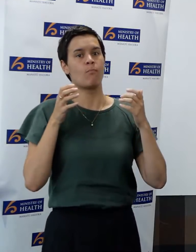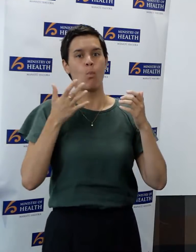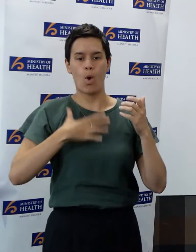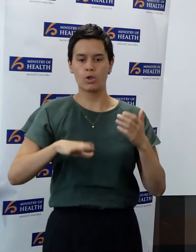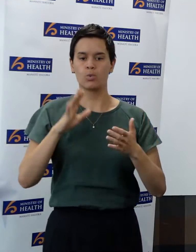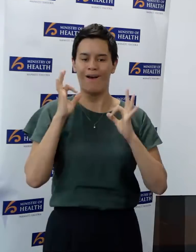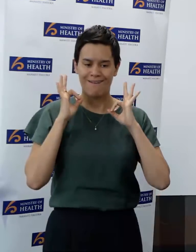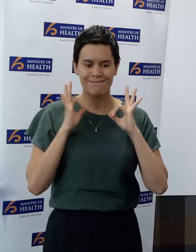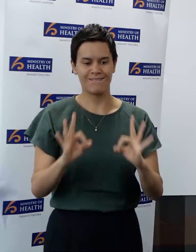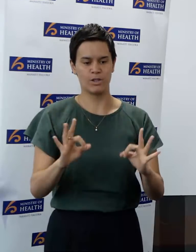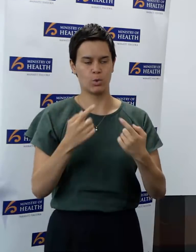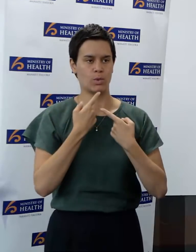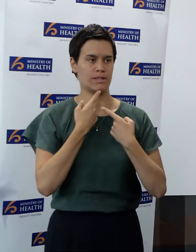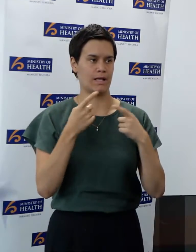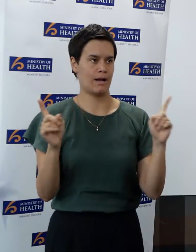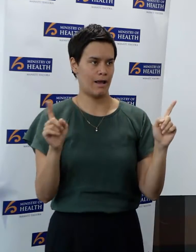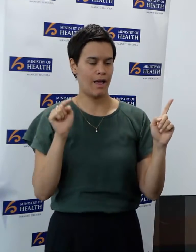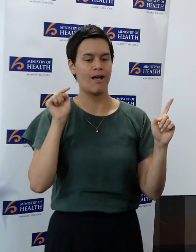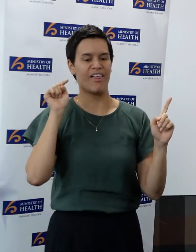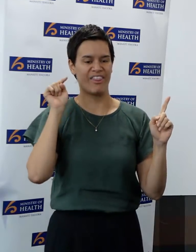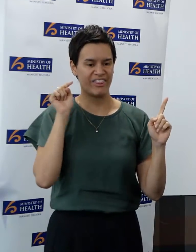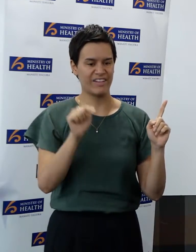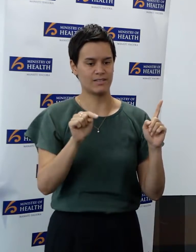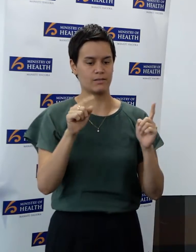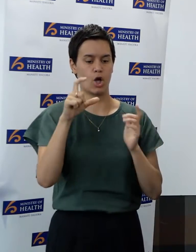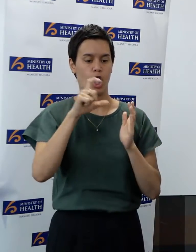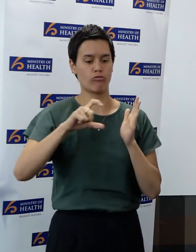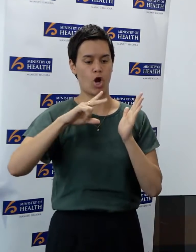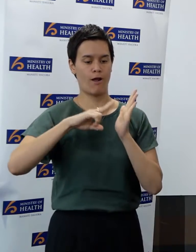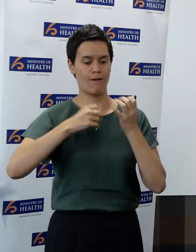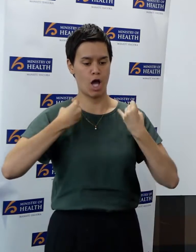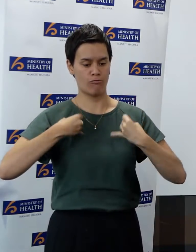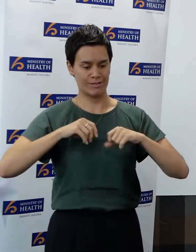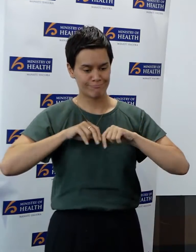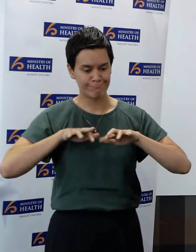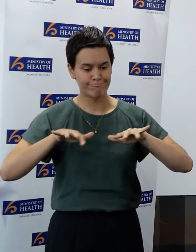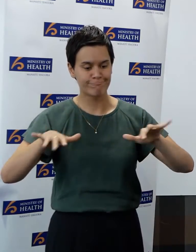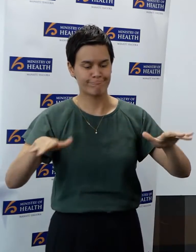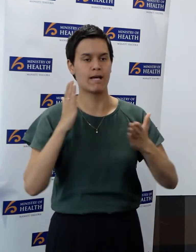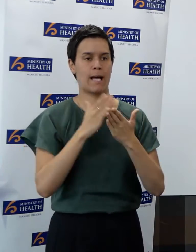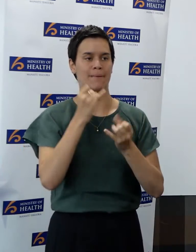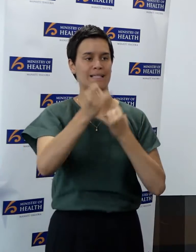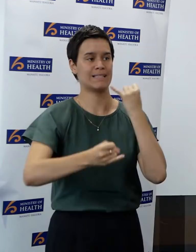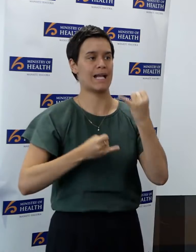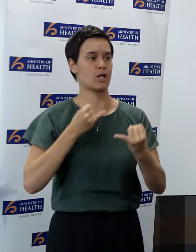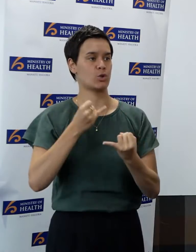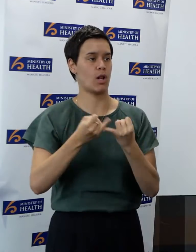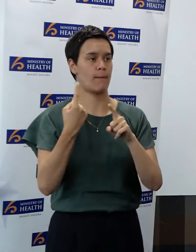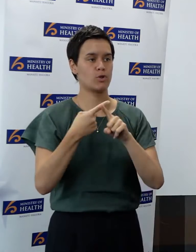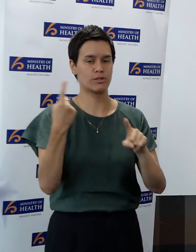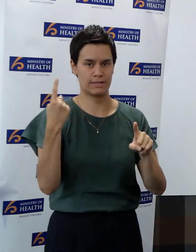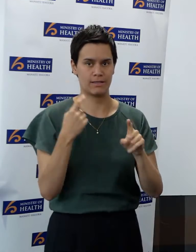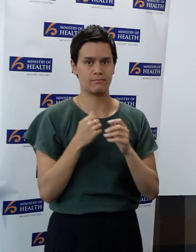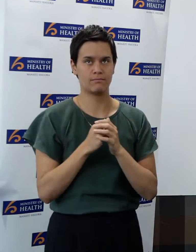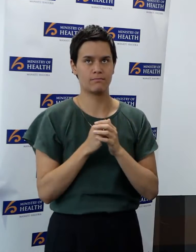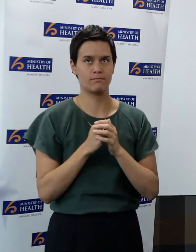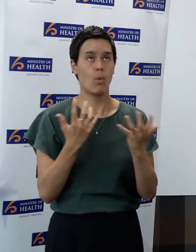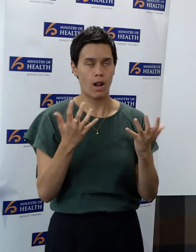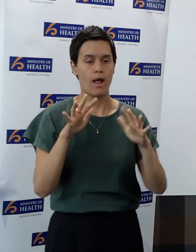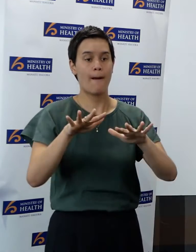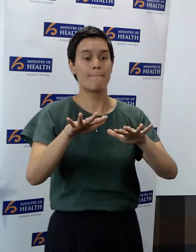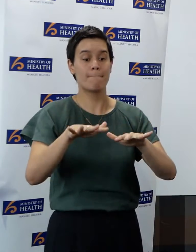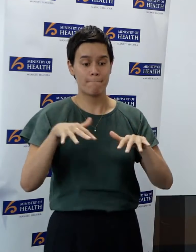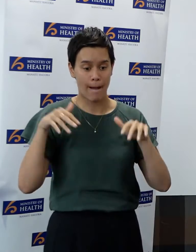declare this as an international emergency and or a public health emergency